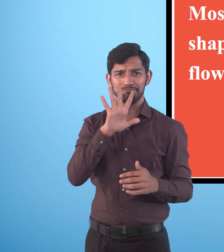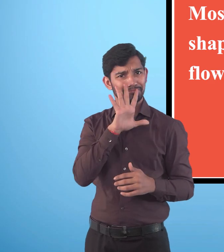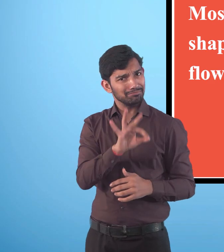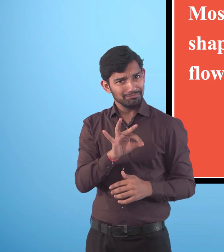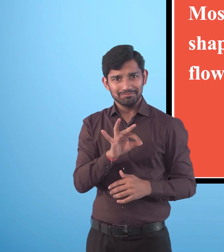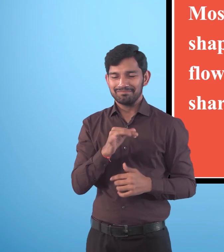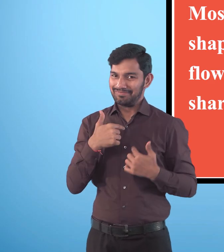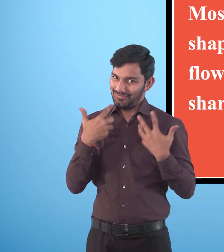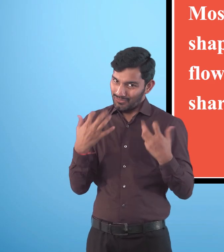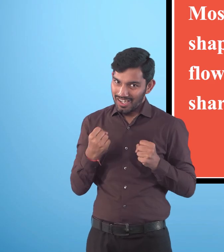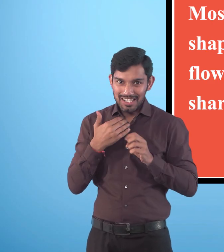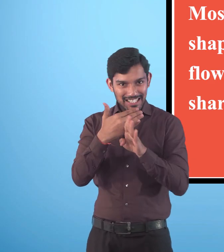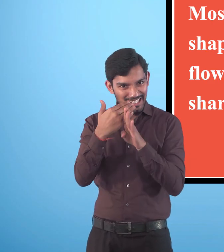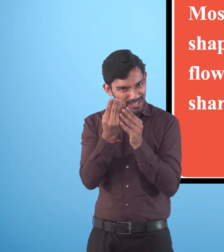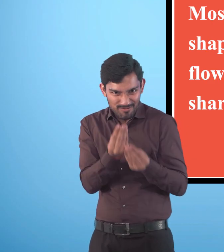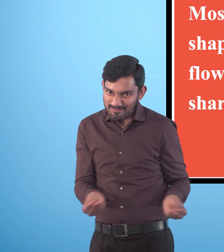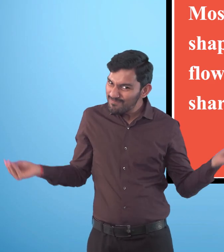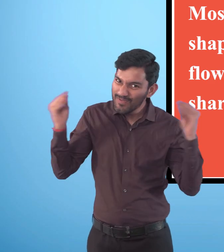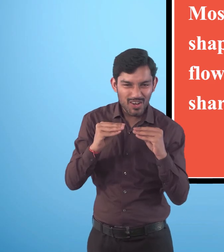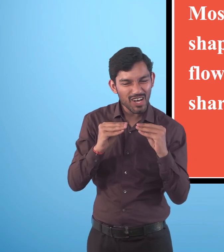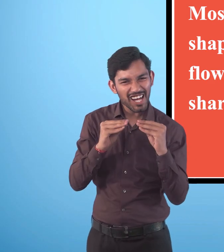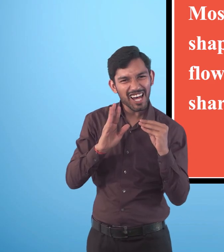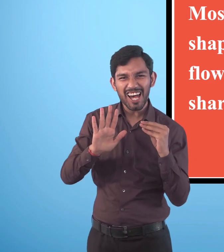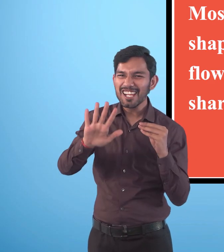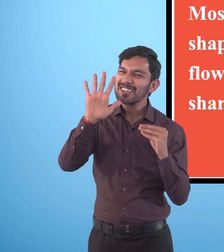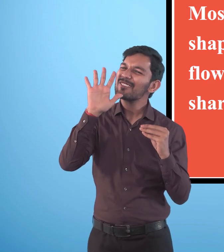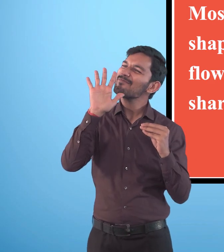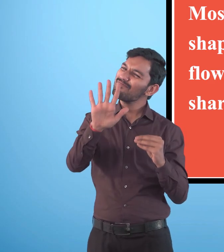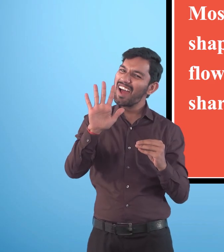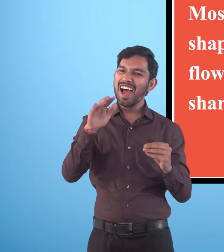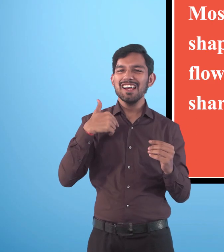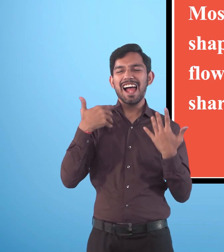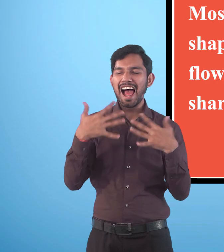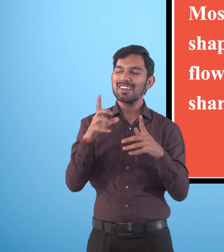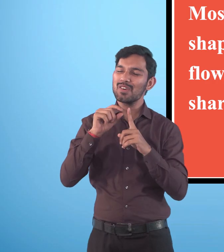There is much more to share, but I'll do that some other time.